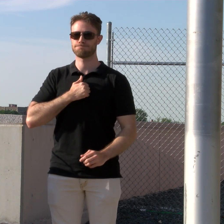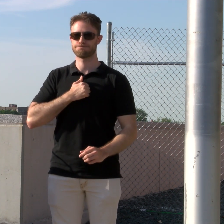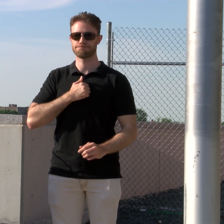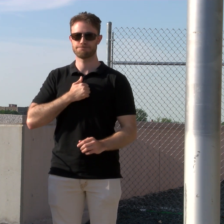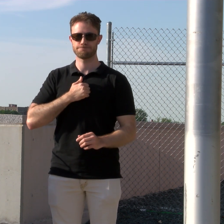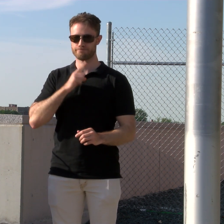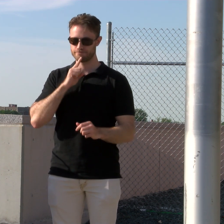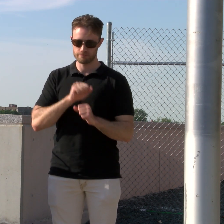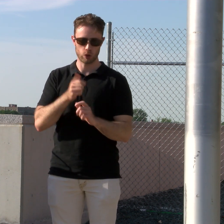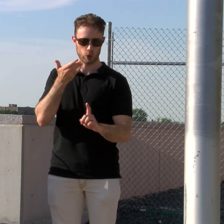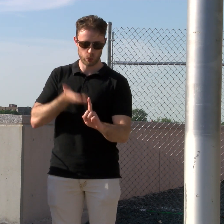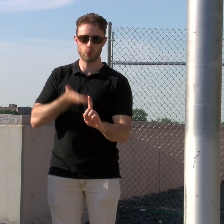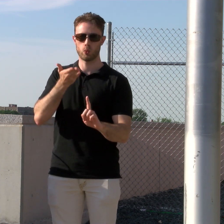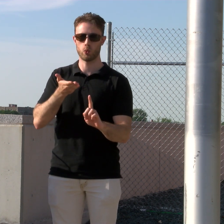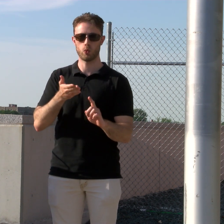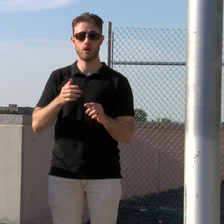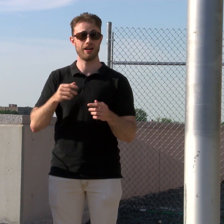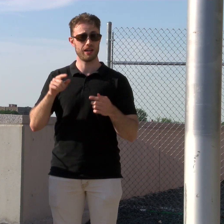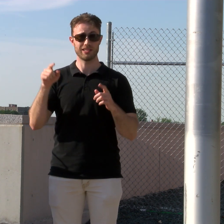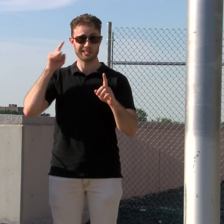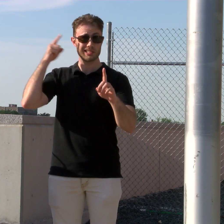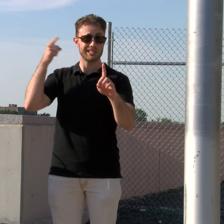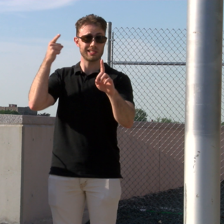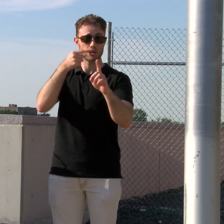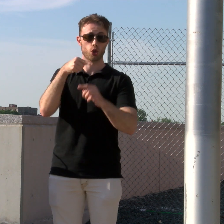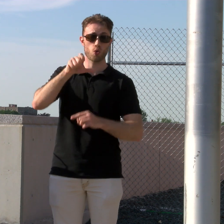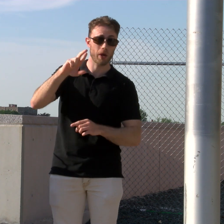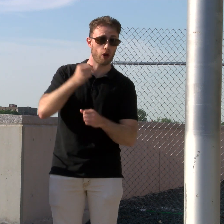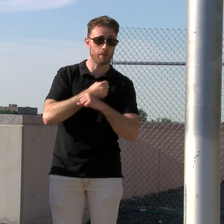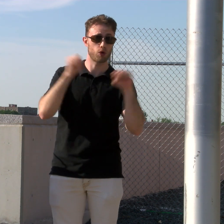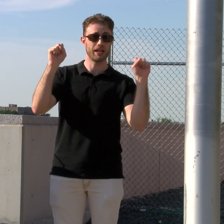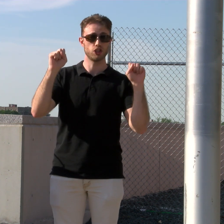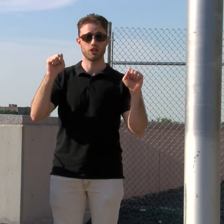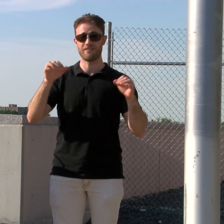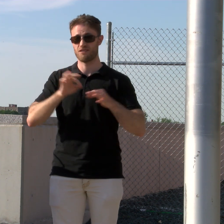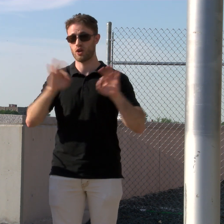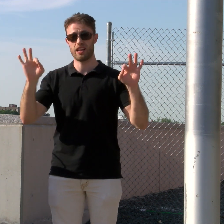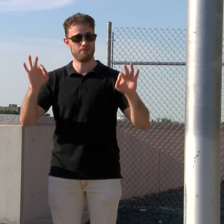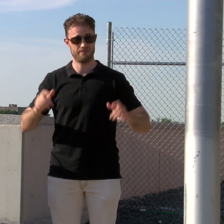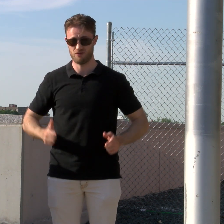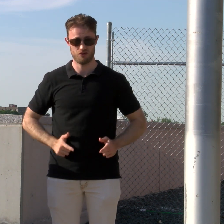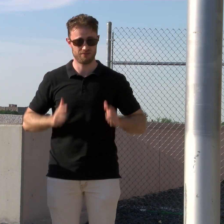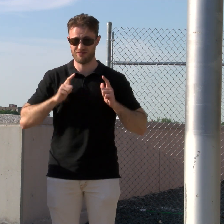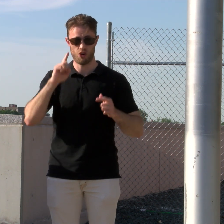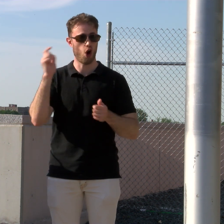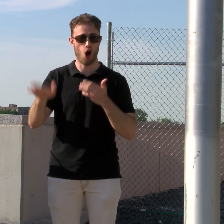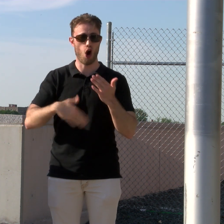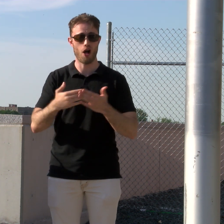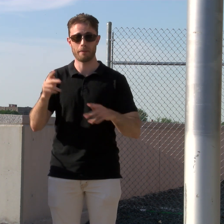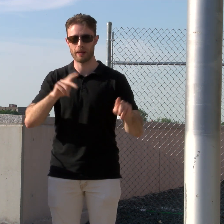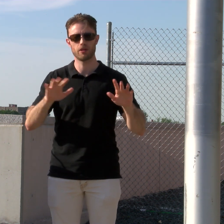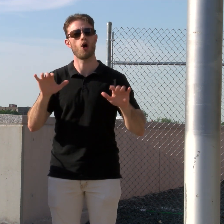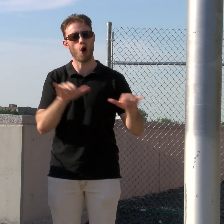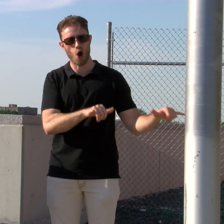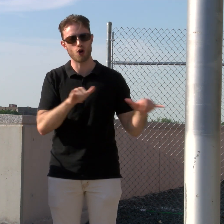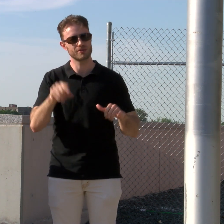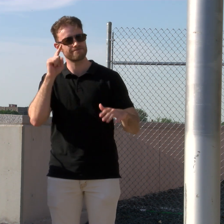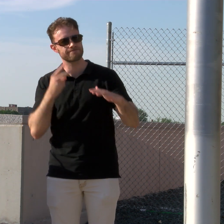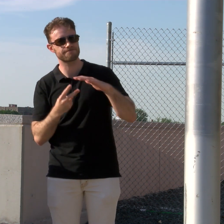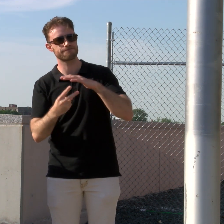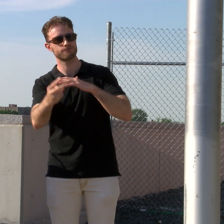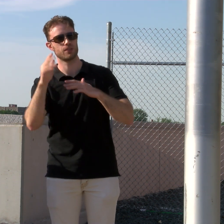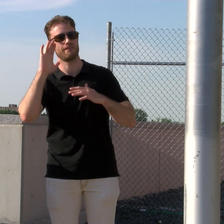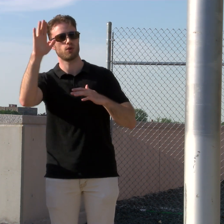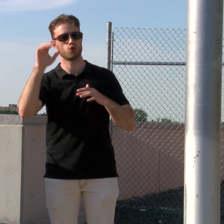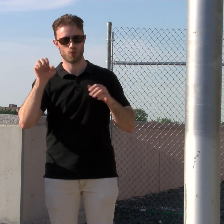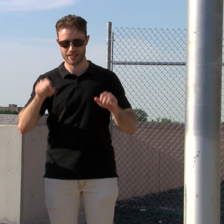As we work towards queer liberation, towards greater freedom and aliveness for all people, we must look toward a future where we can exist as